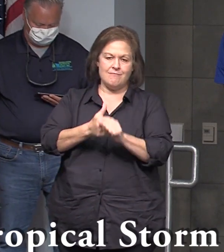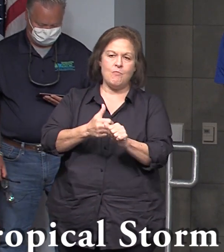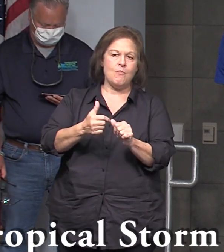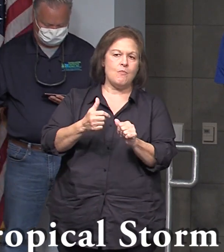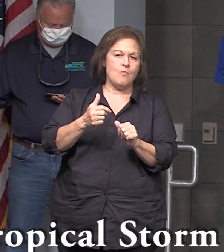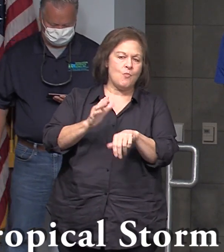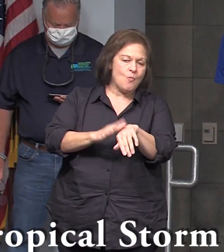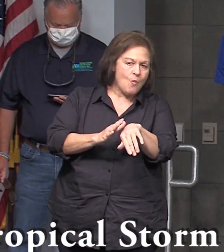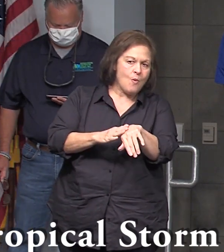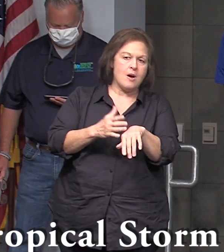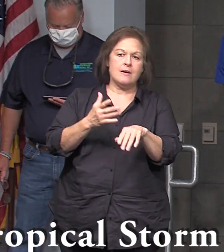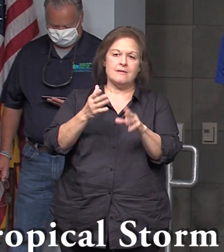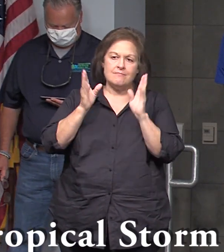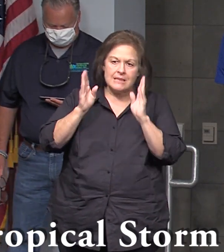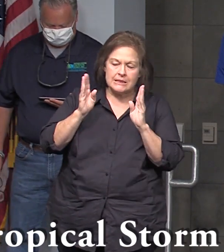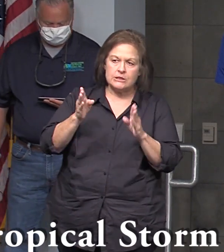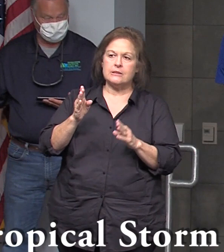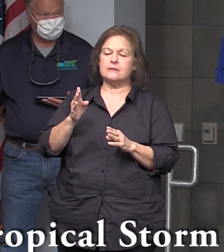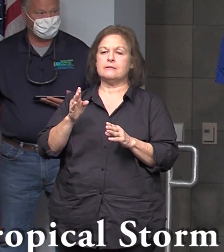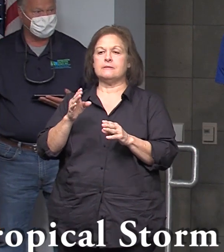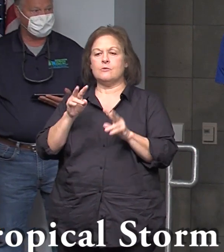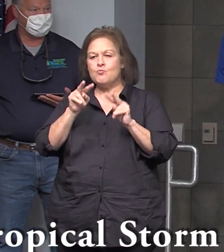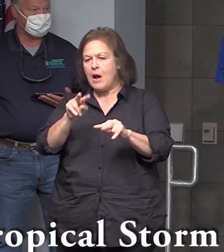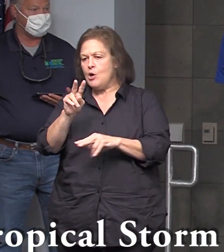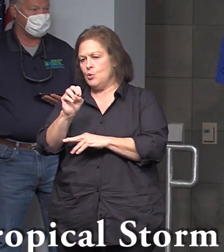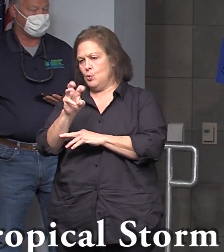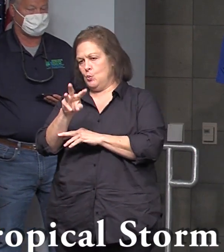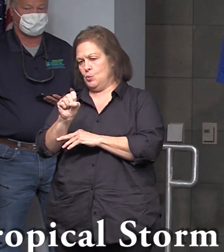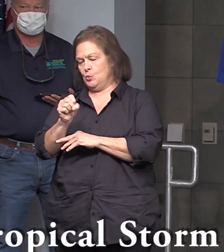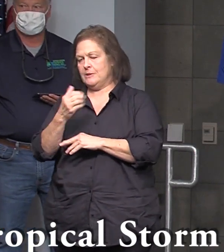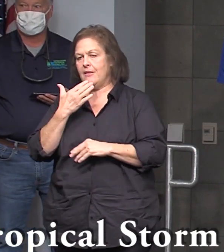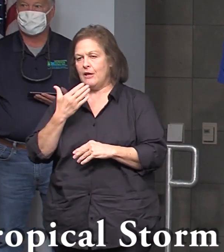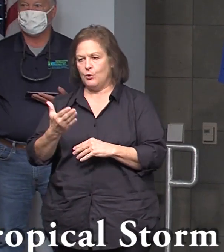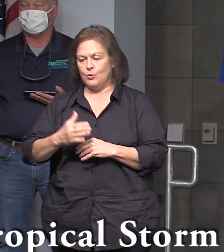and evacuate, and please listen to the news, and thank you.